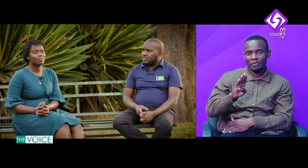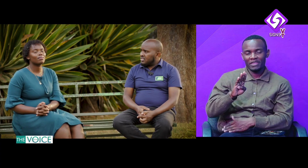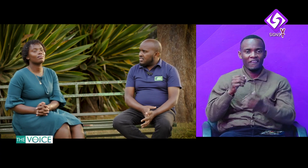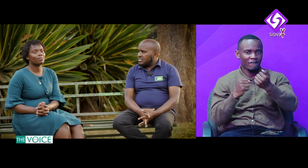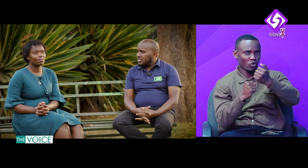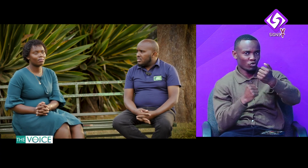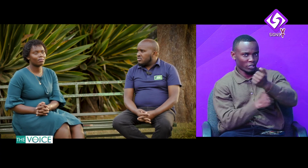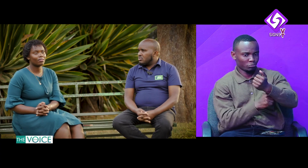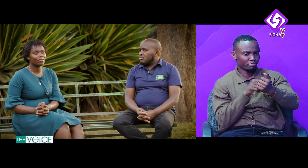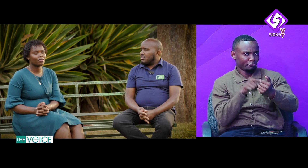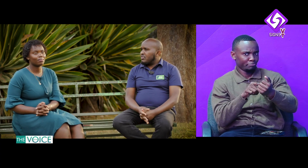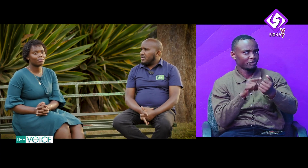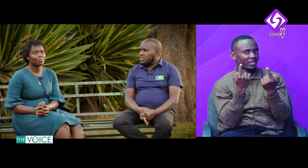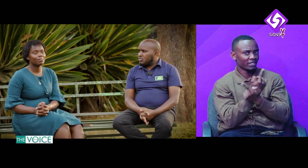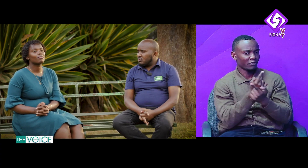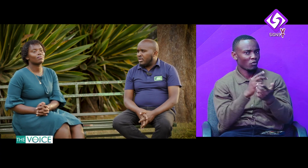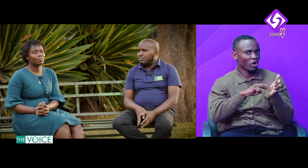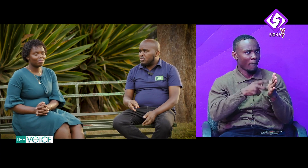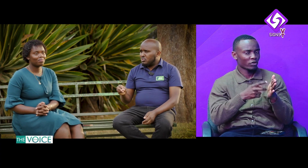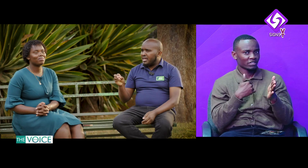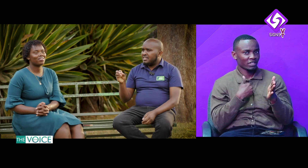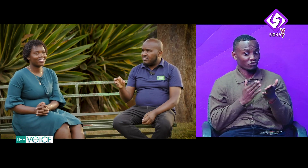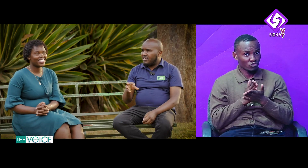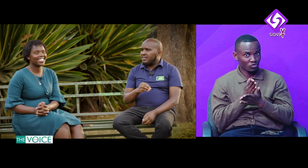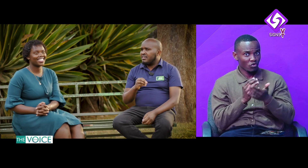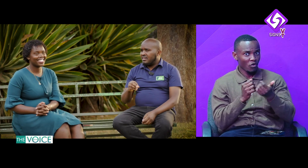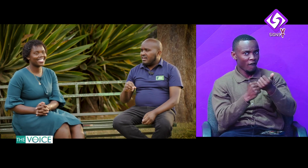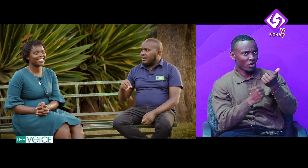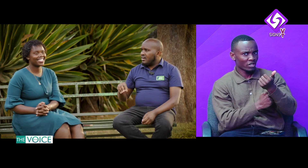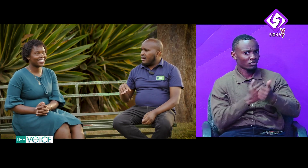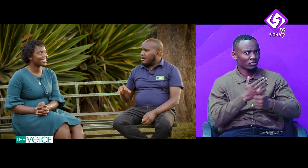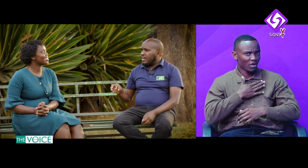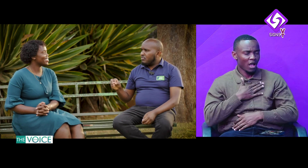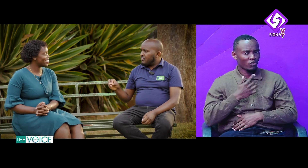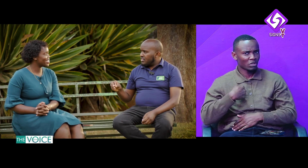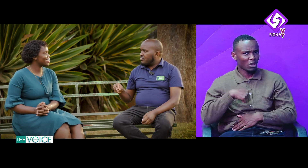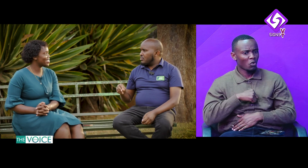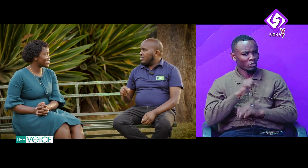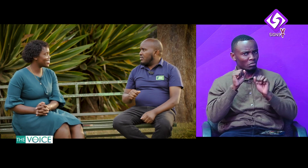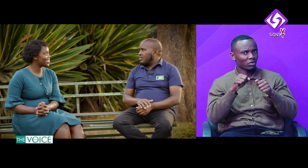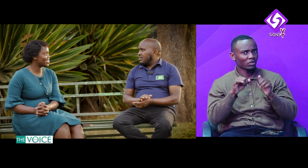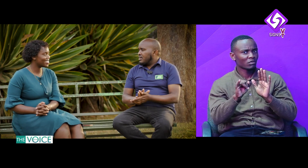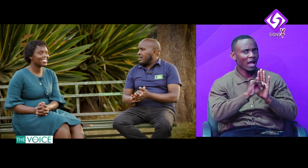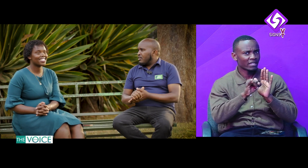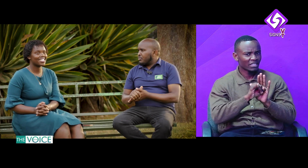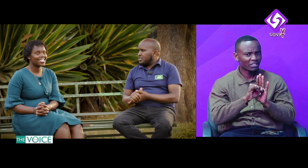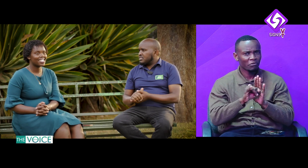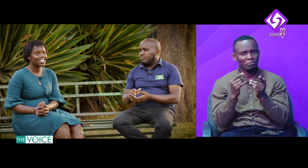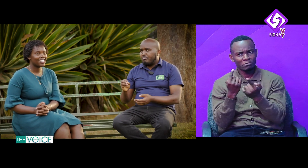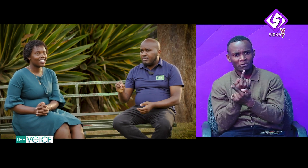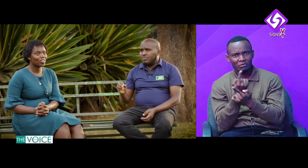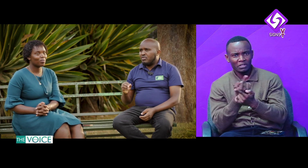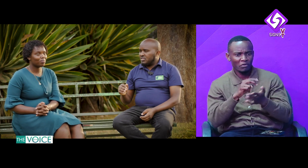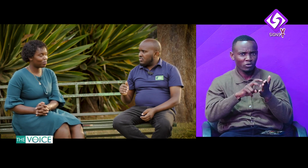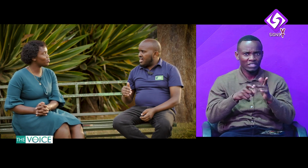of projects. So through the foundation, we are able to identify a number of needful projects